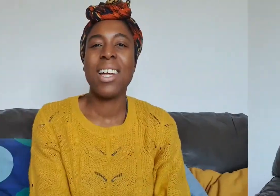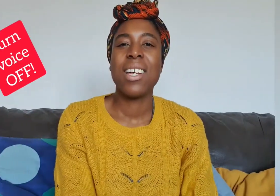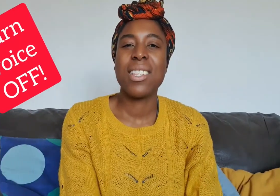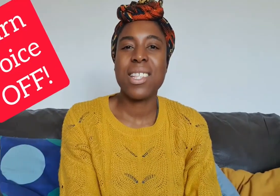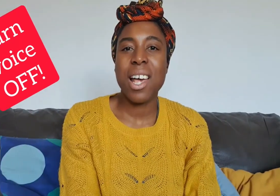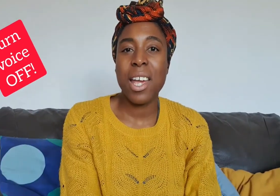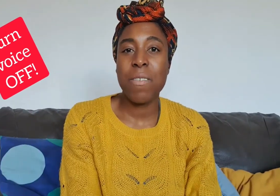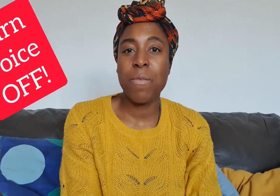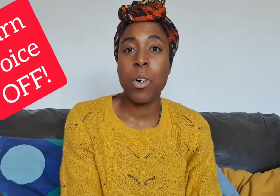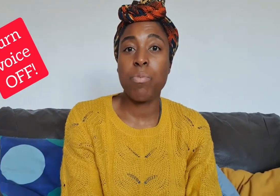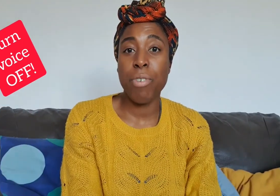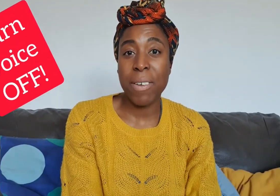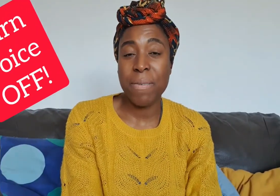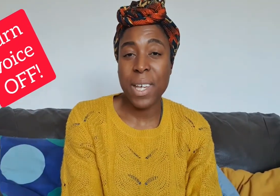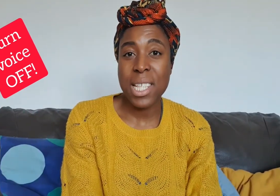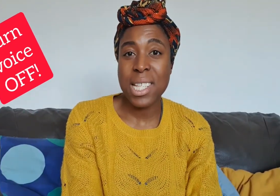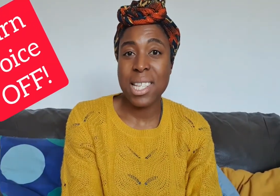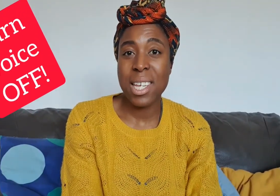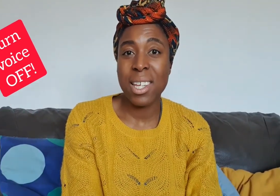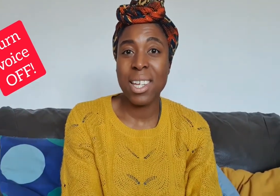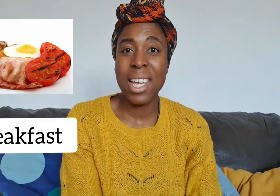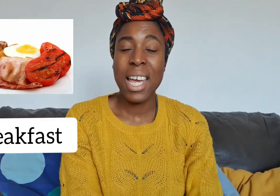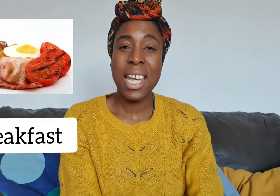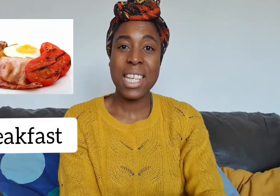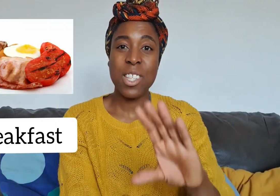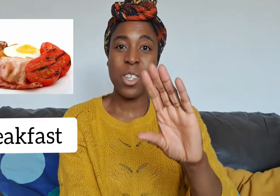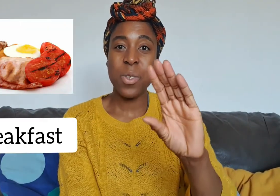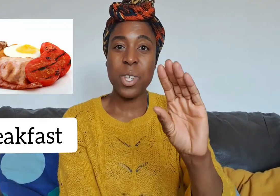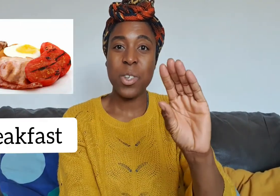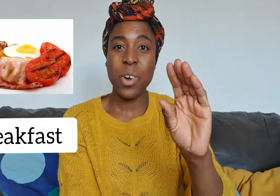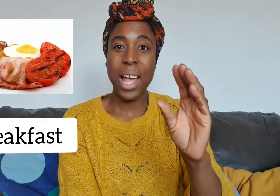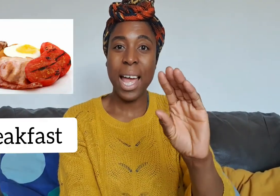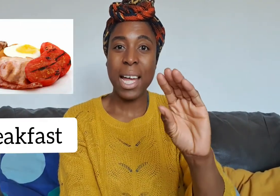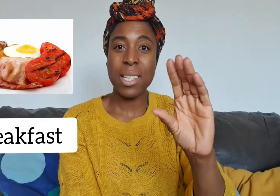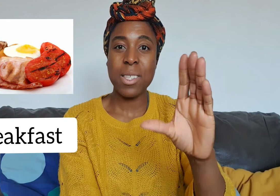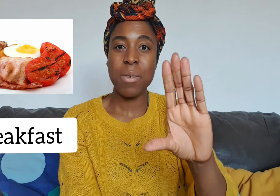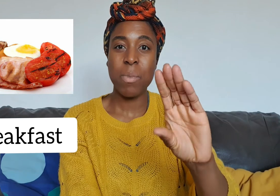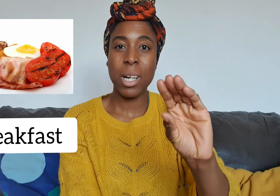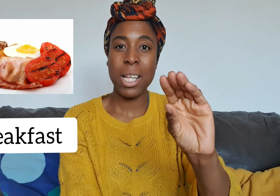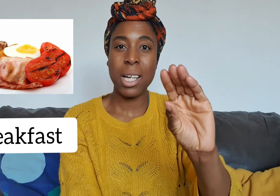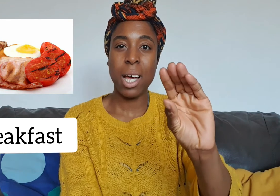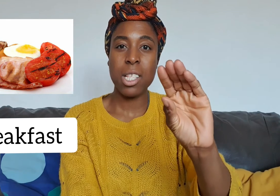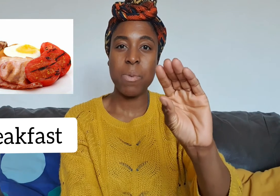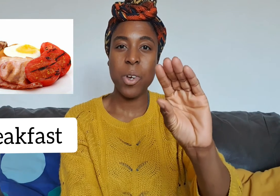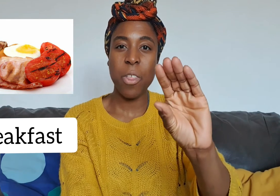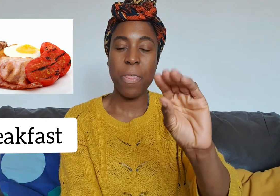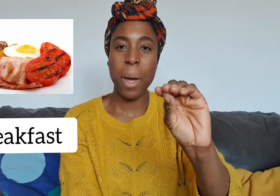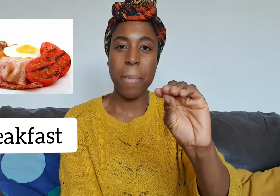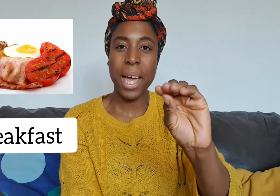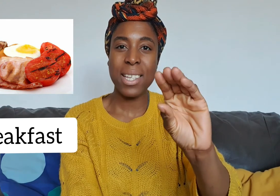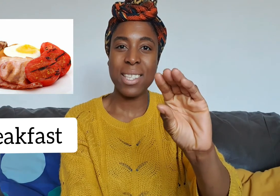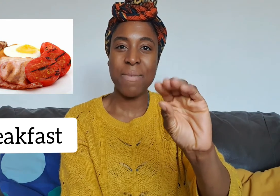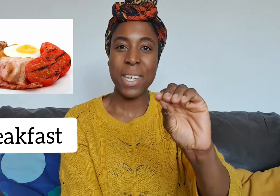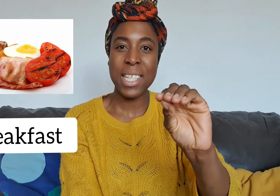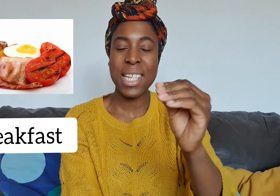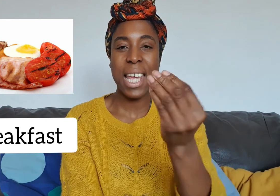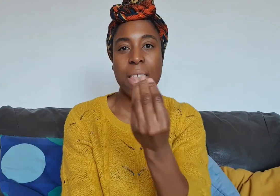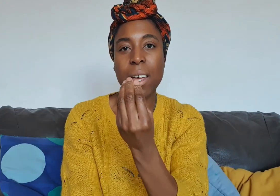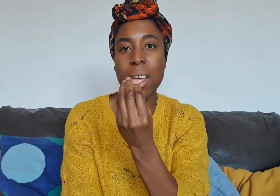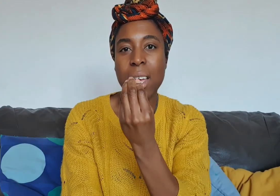The sign for breakfast is using your hands, clasp your thumb and fingers together,